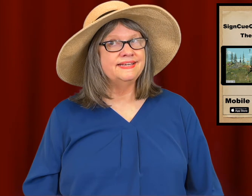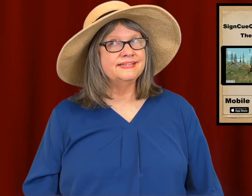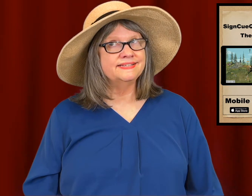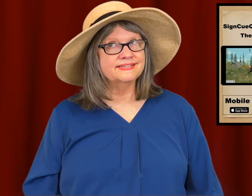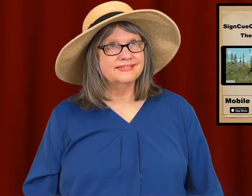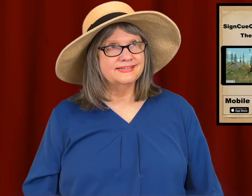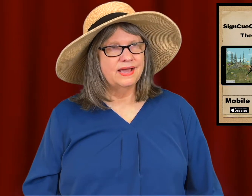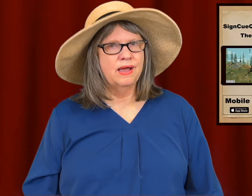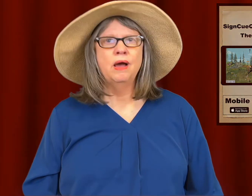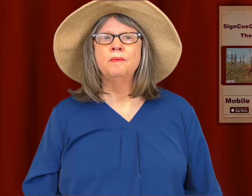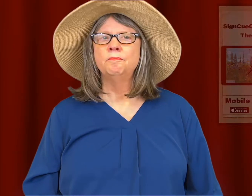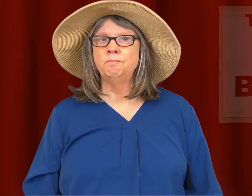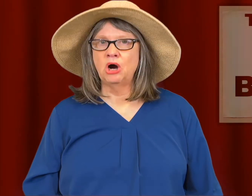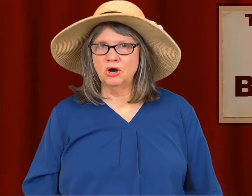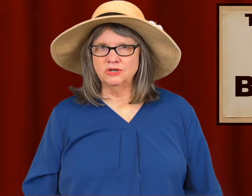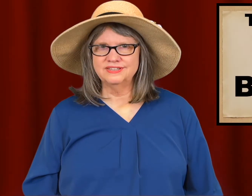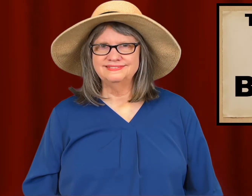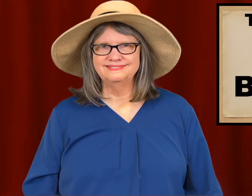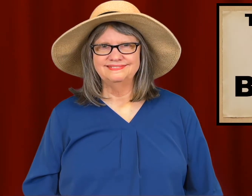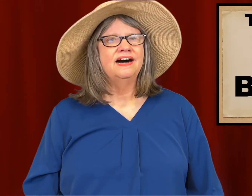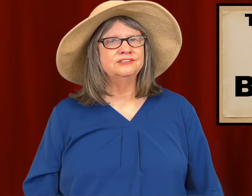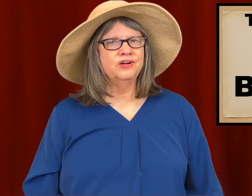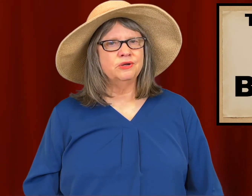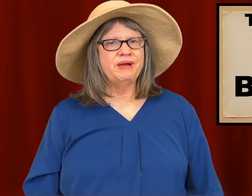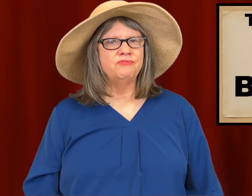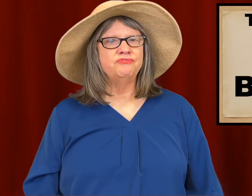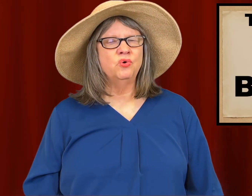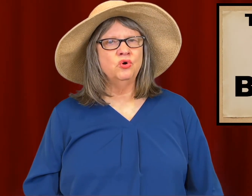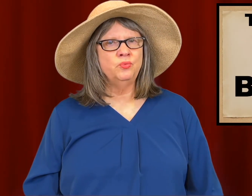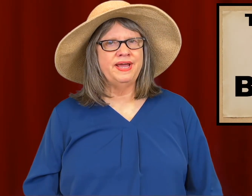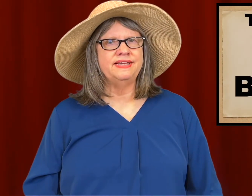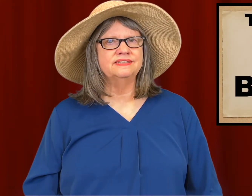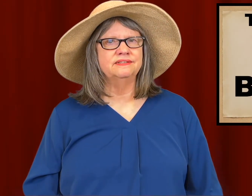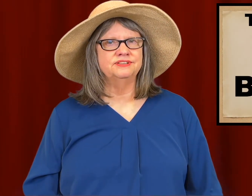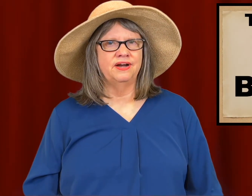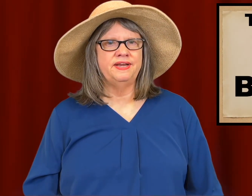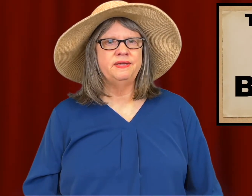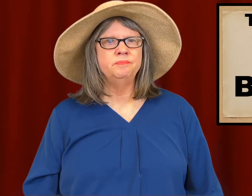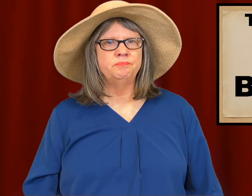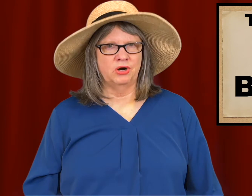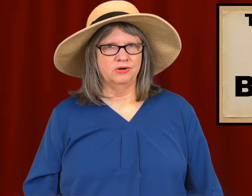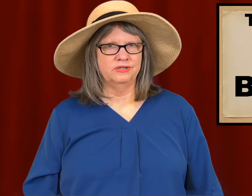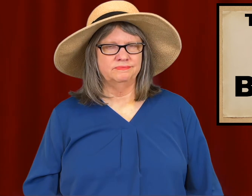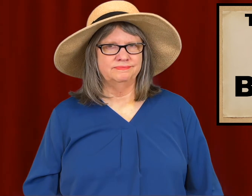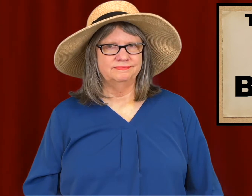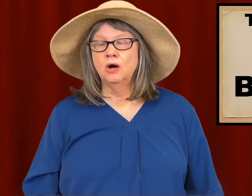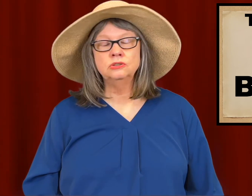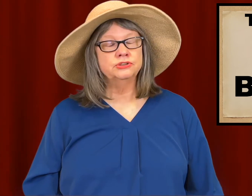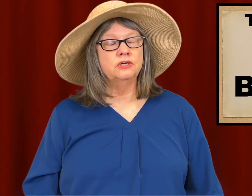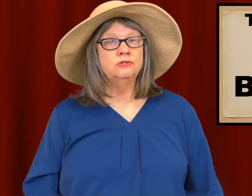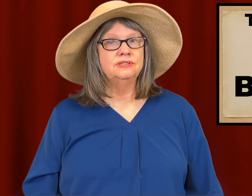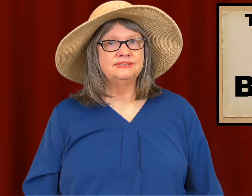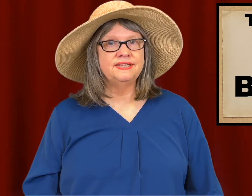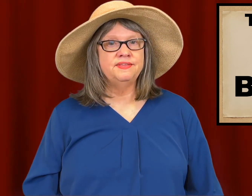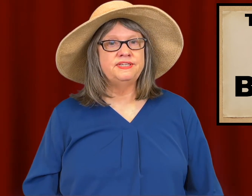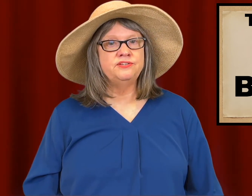is bark. I'll talk about 4 ways of signing bark. Also, see the Did You